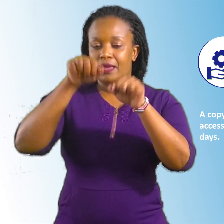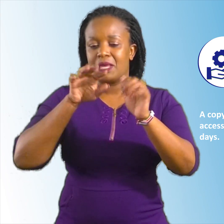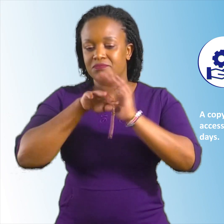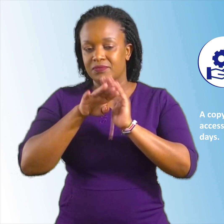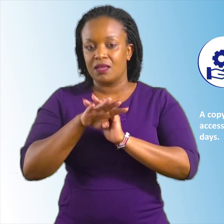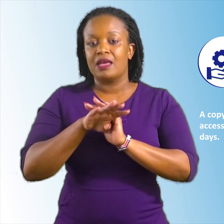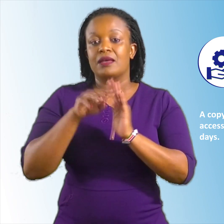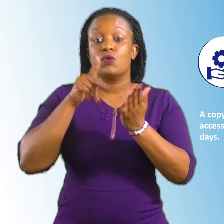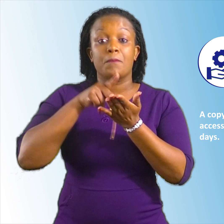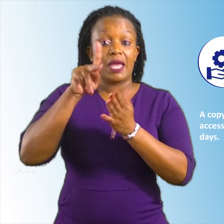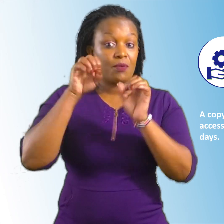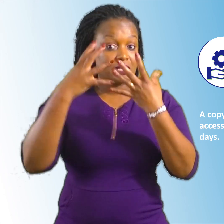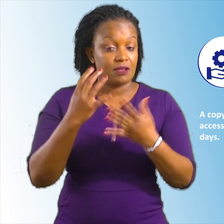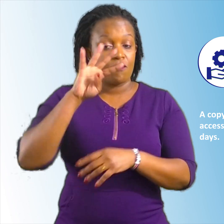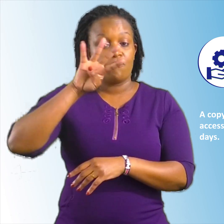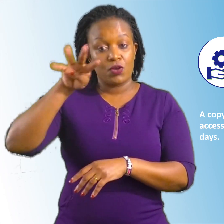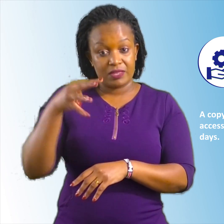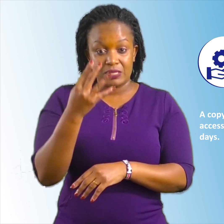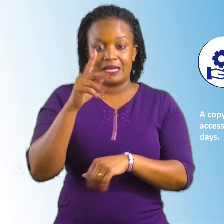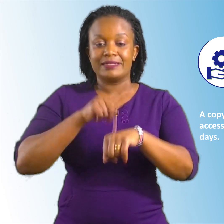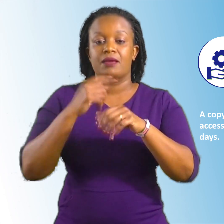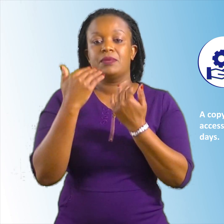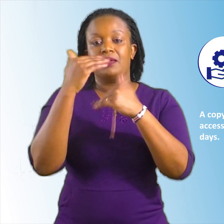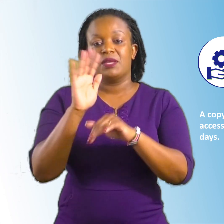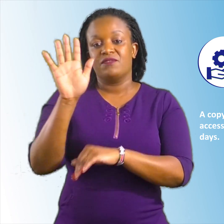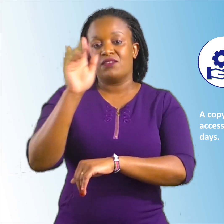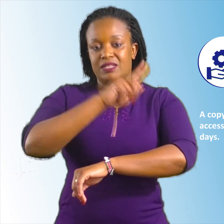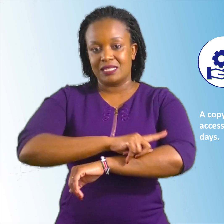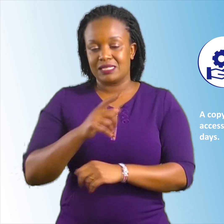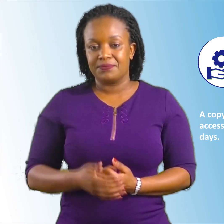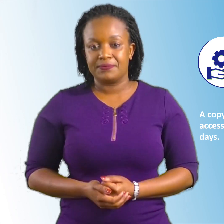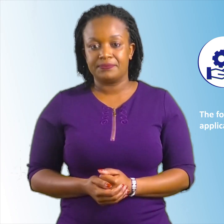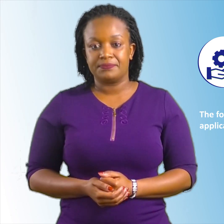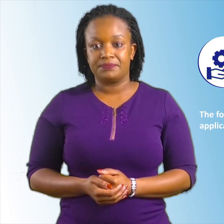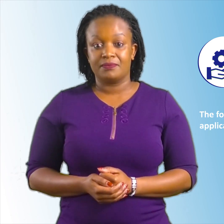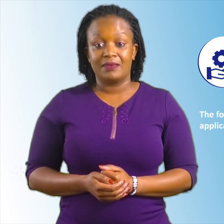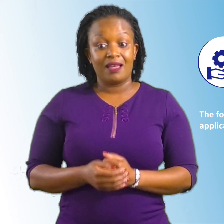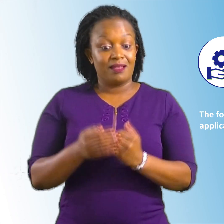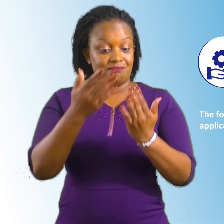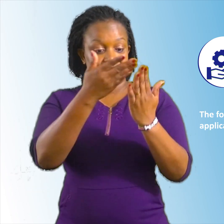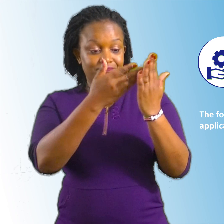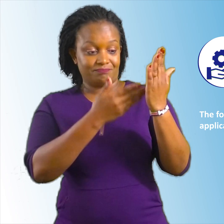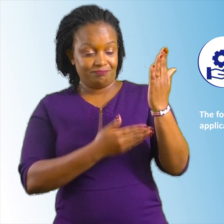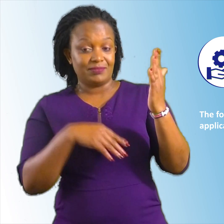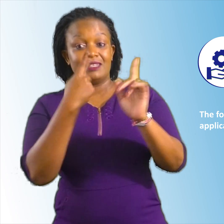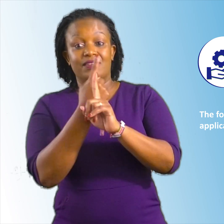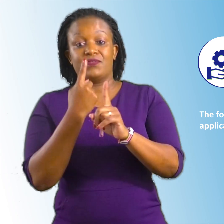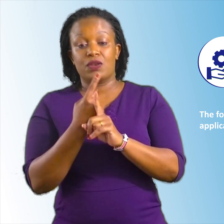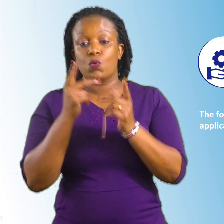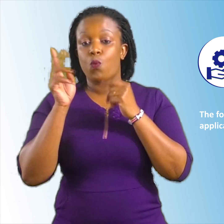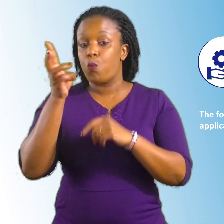a fee of 4,000 within a timeline of 5 days. The following are the various water